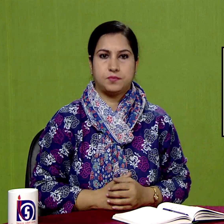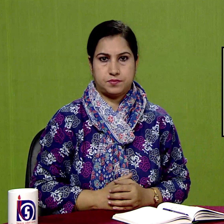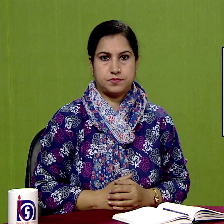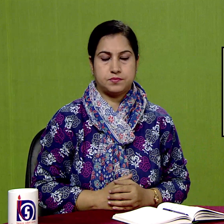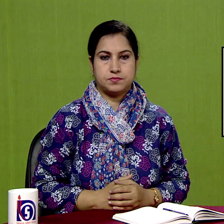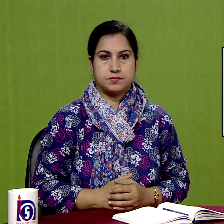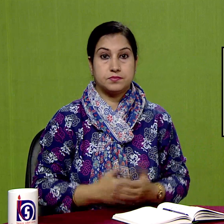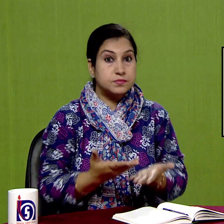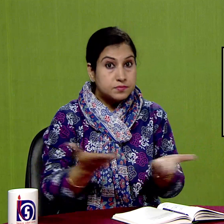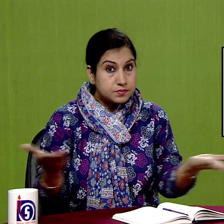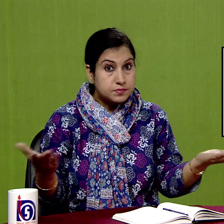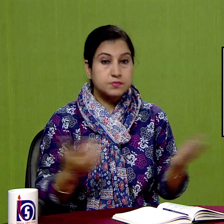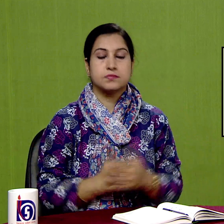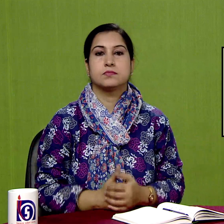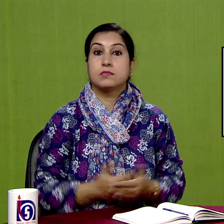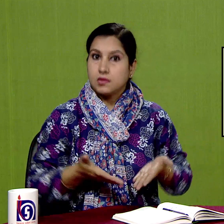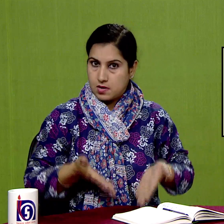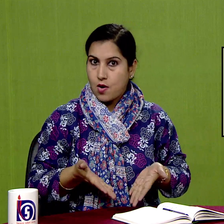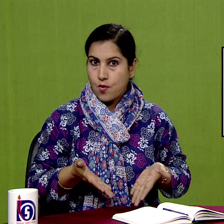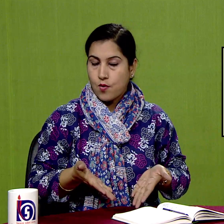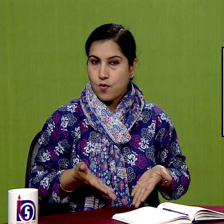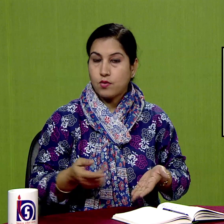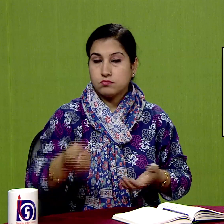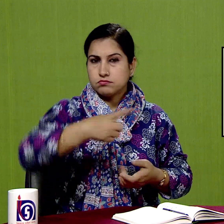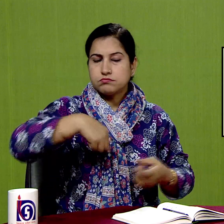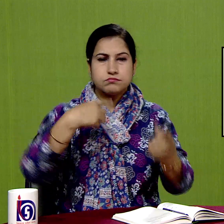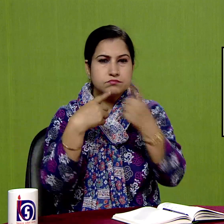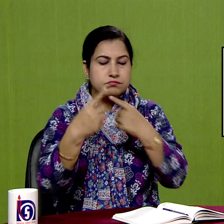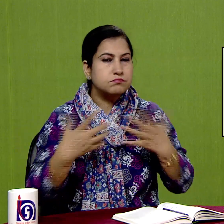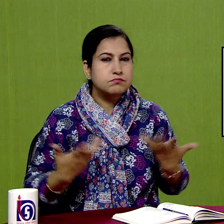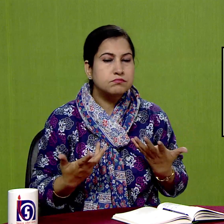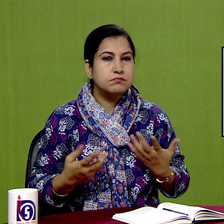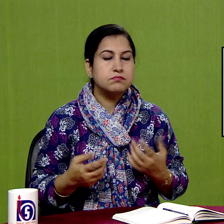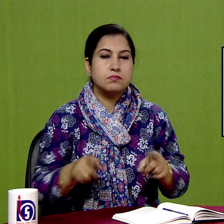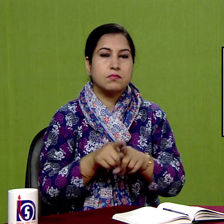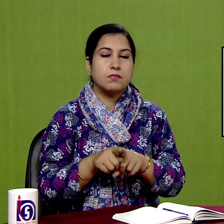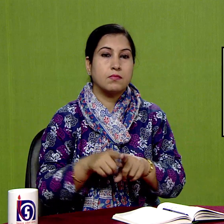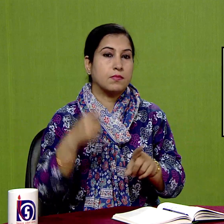Dear learners, now we will learn about the Iron Age.